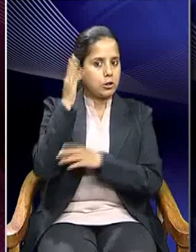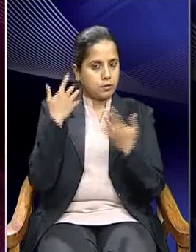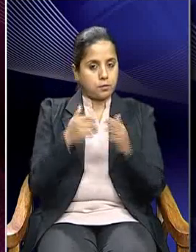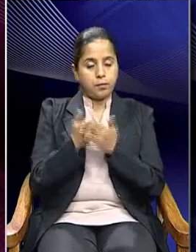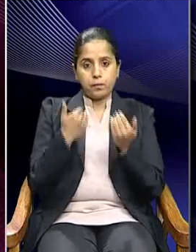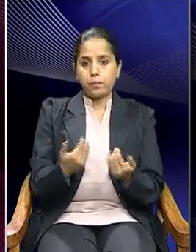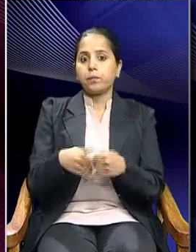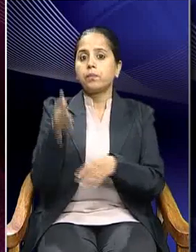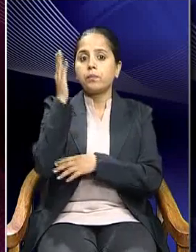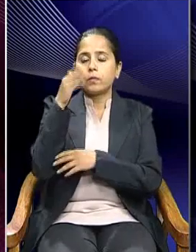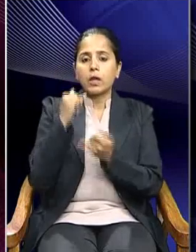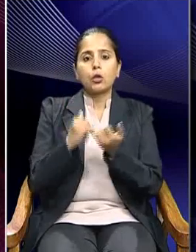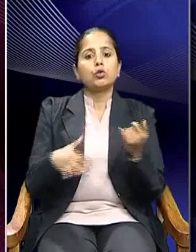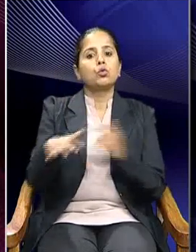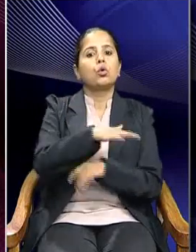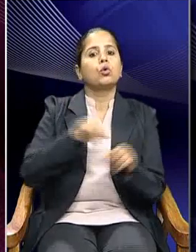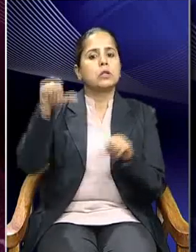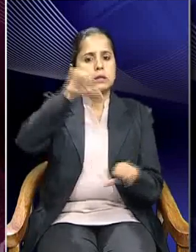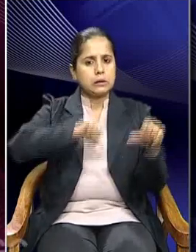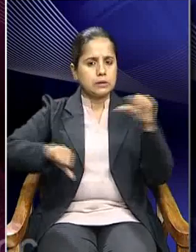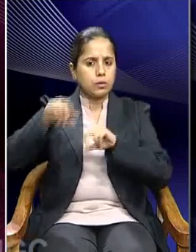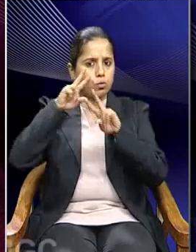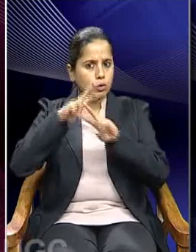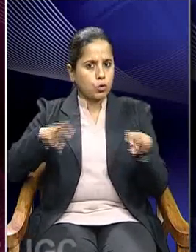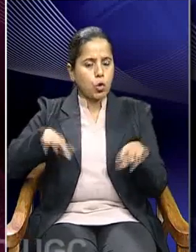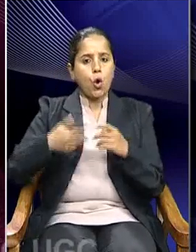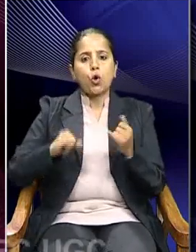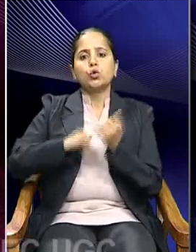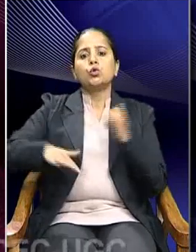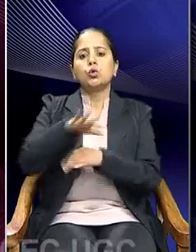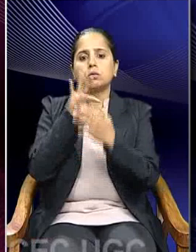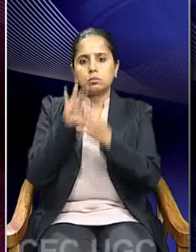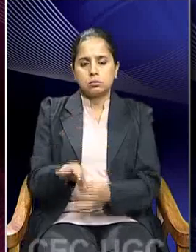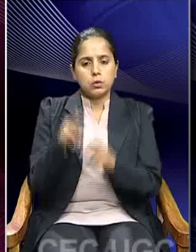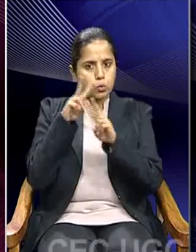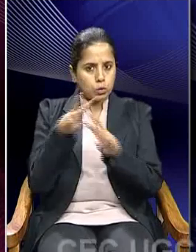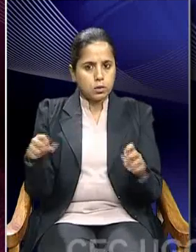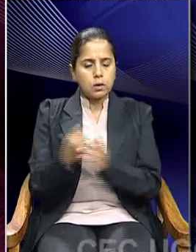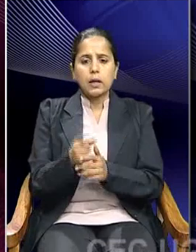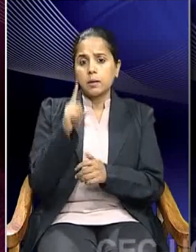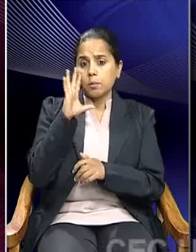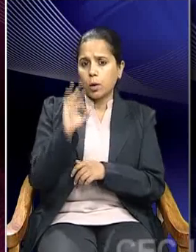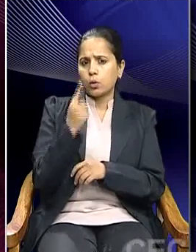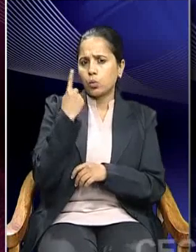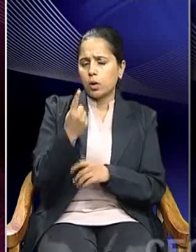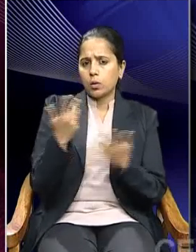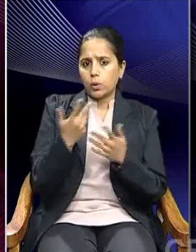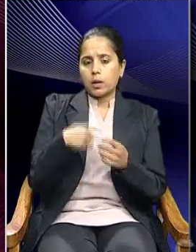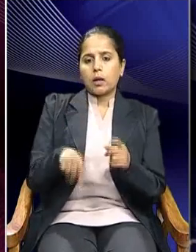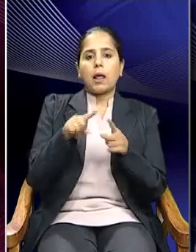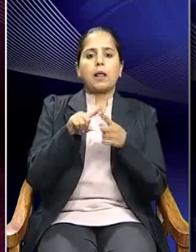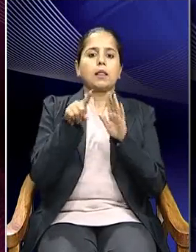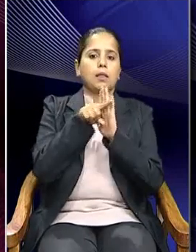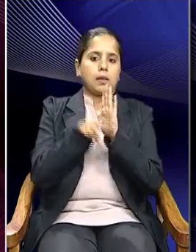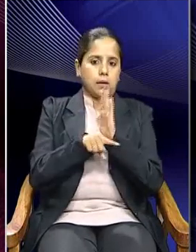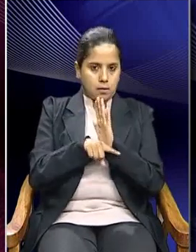when we come to social science research or sociological research, what is very important is ethical